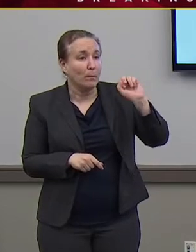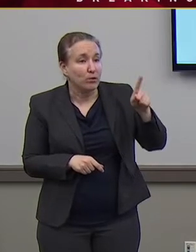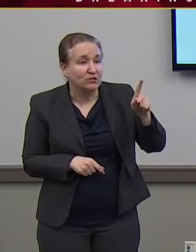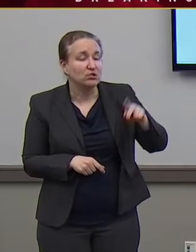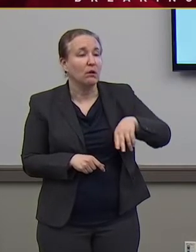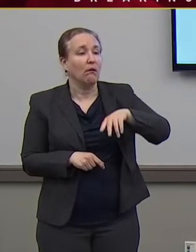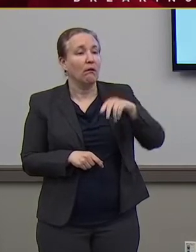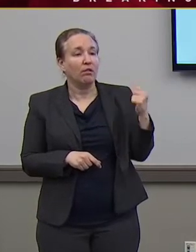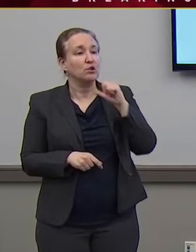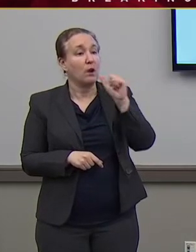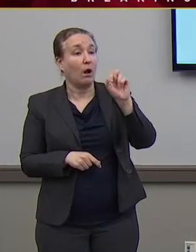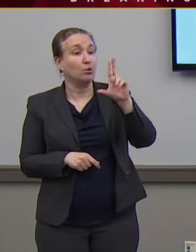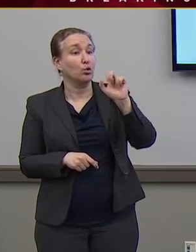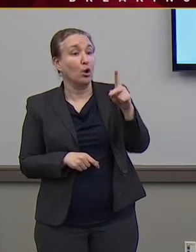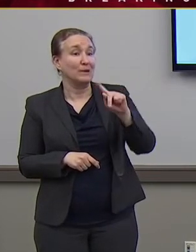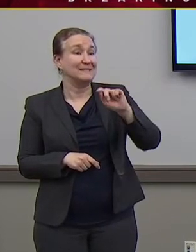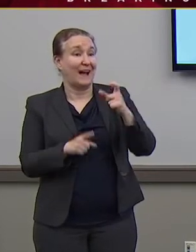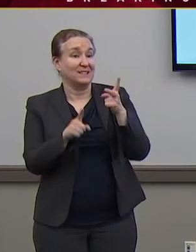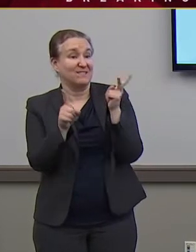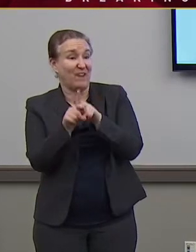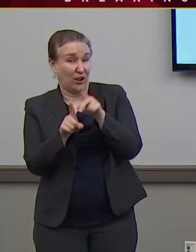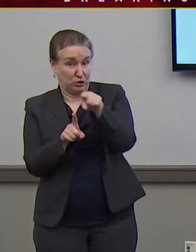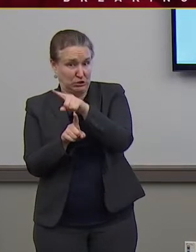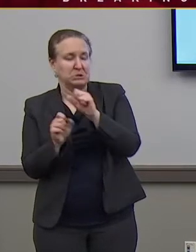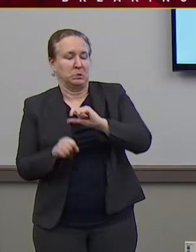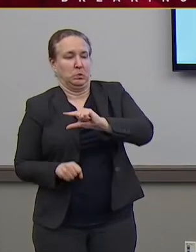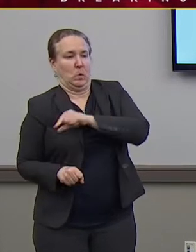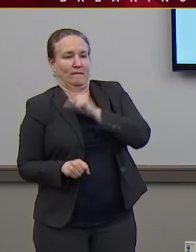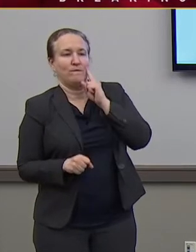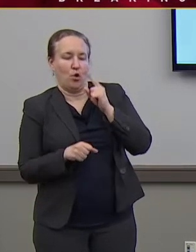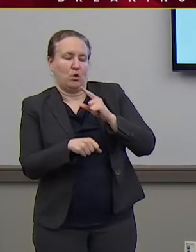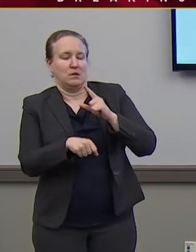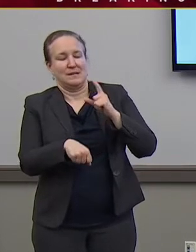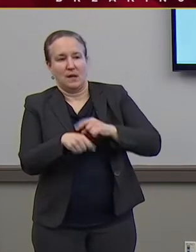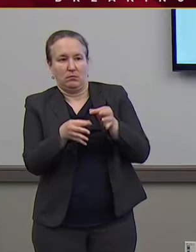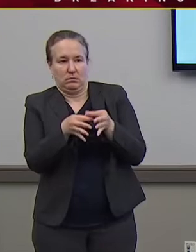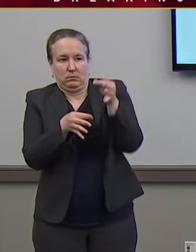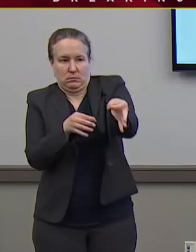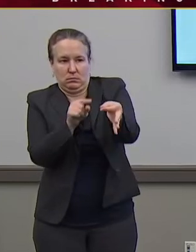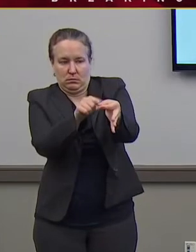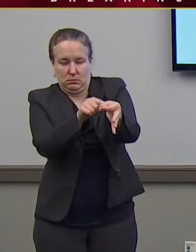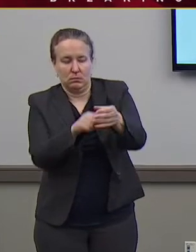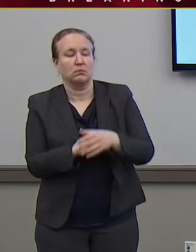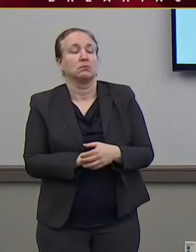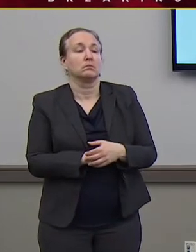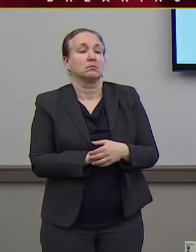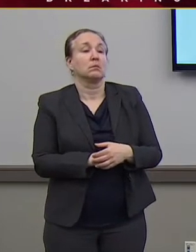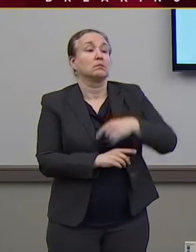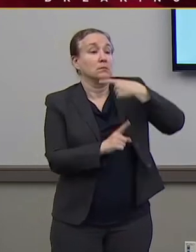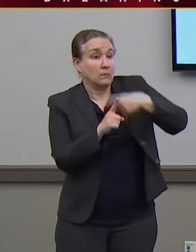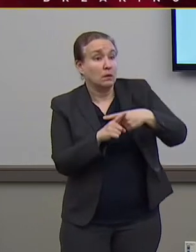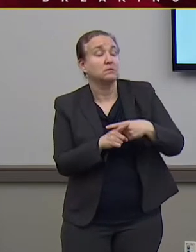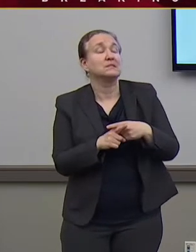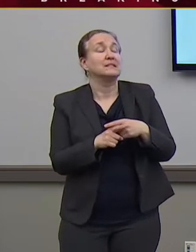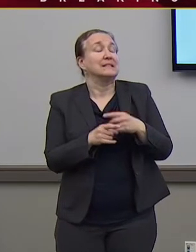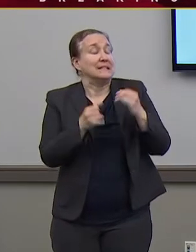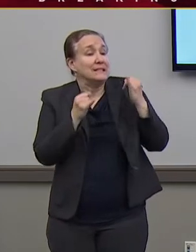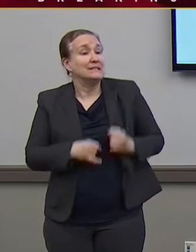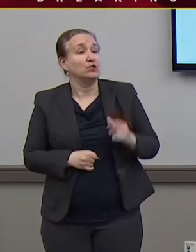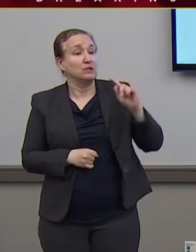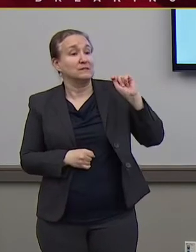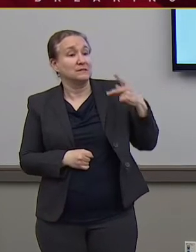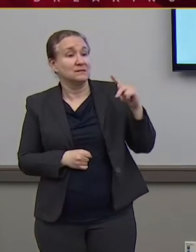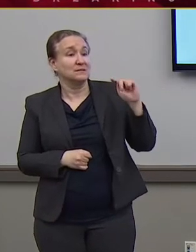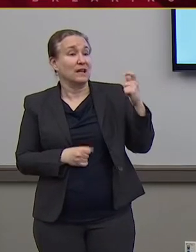other non-corporate tax filers qualify for extra time. Additionally, individual taxpayers and